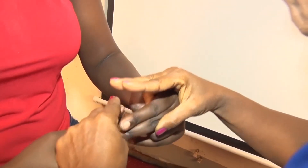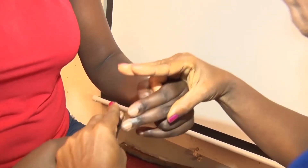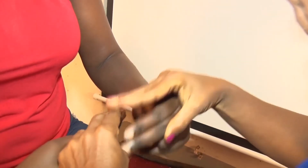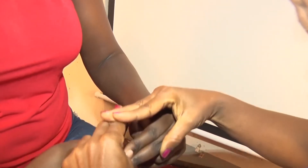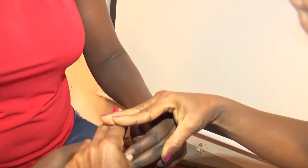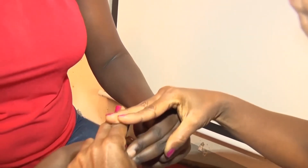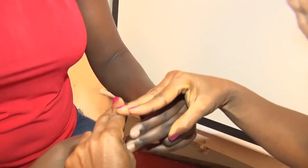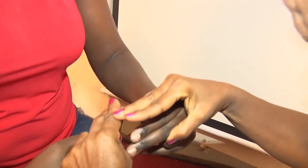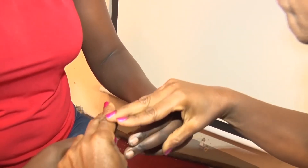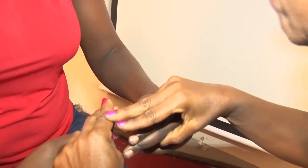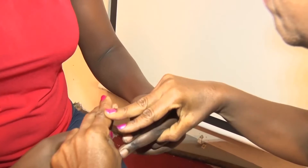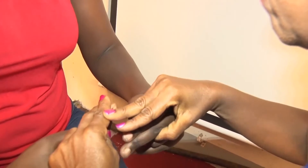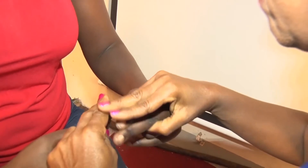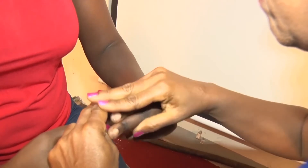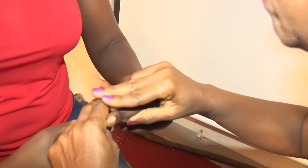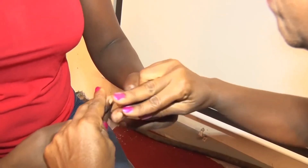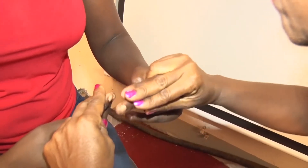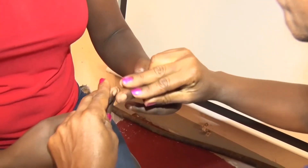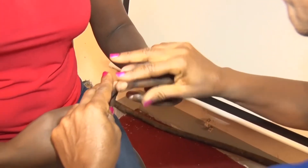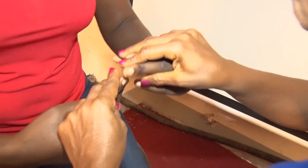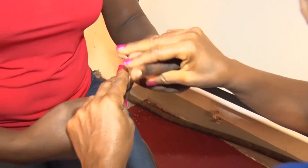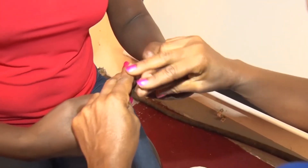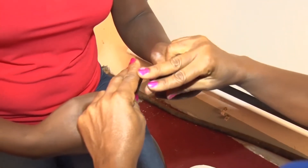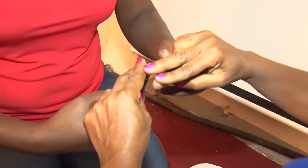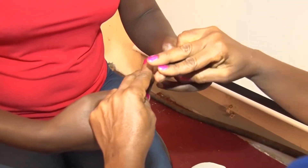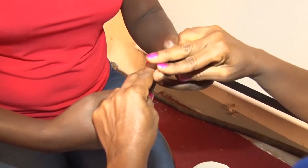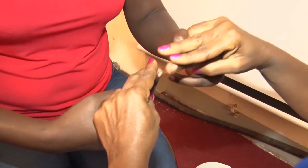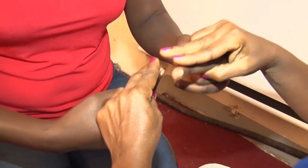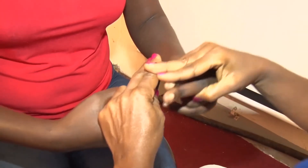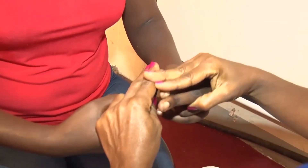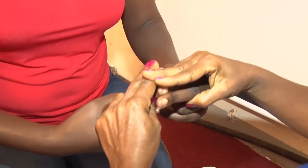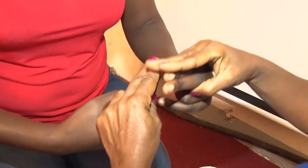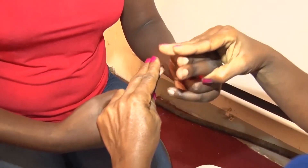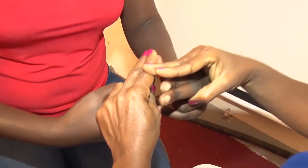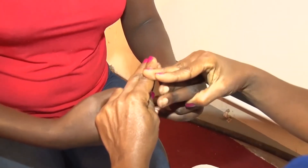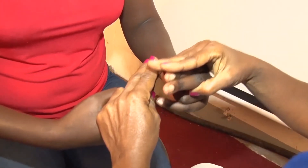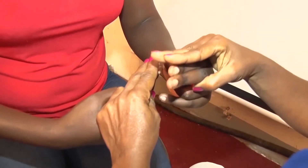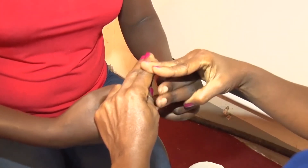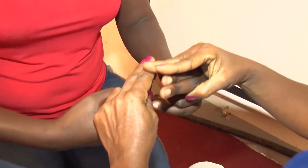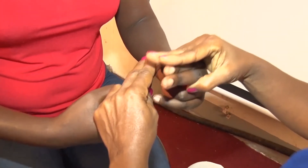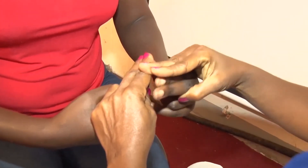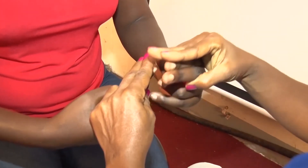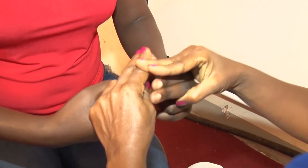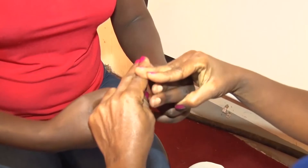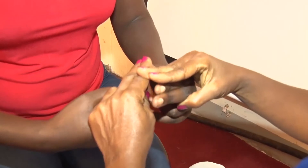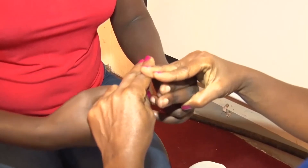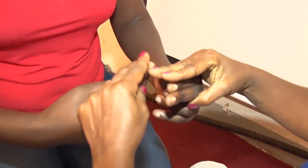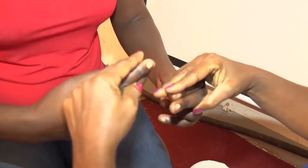like I said, if you're too far from each other, or you're seated at the side of the person,